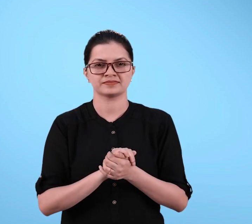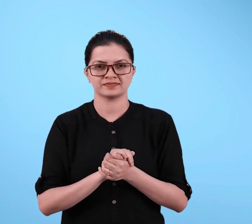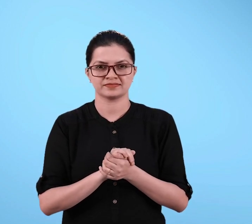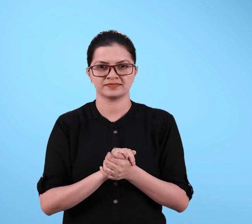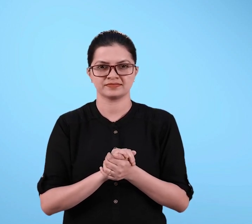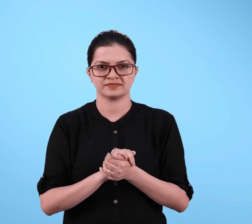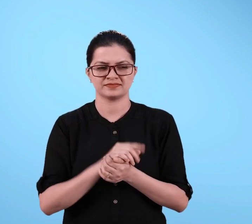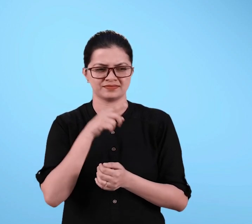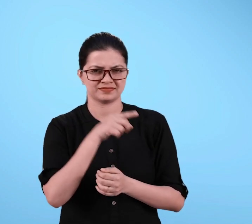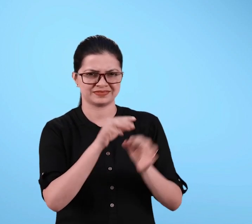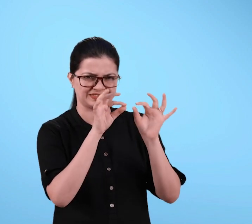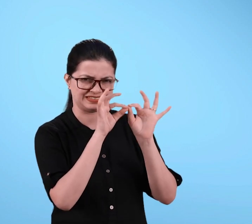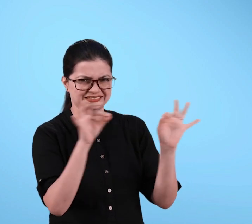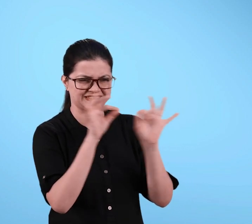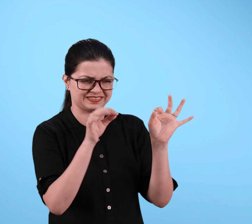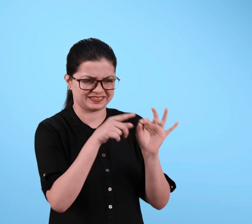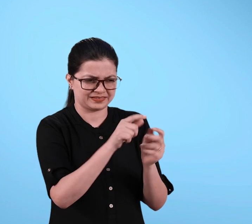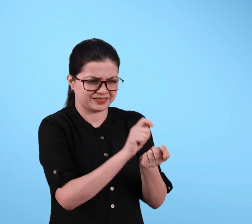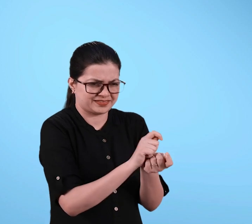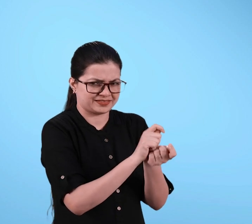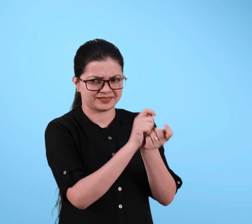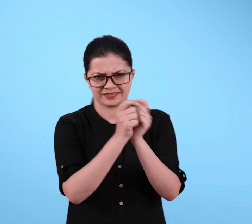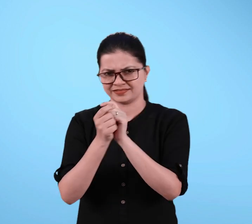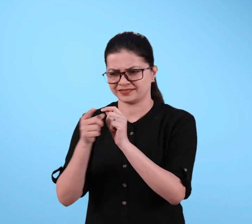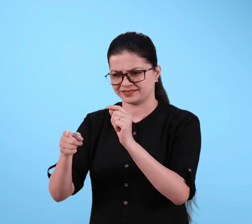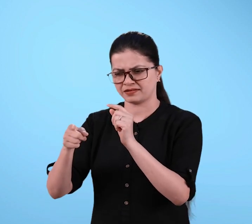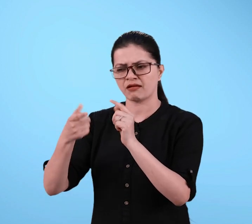fibers. Yarn is made from fibers.